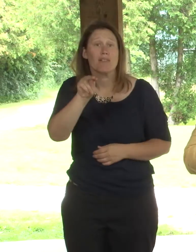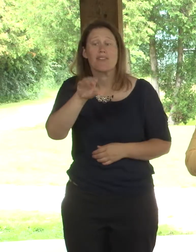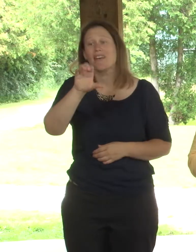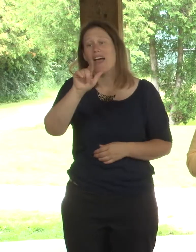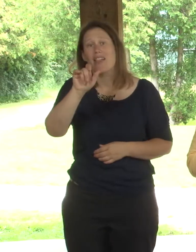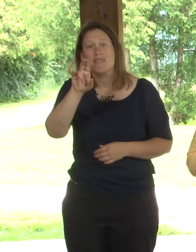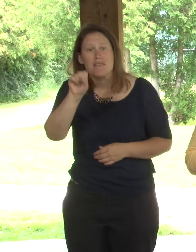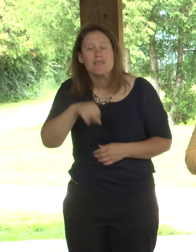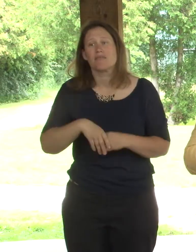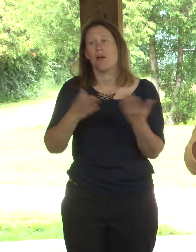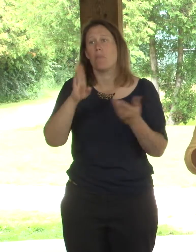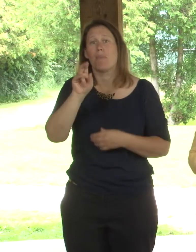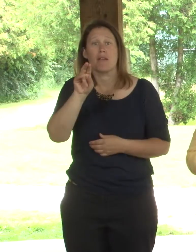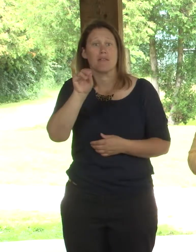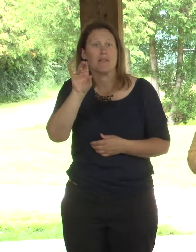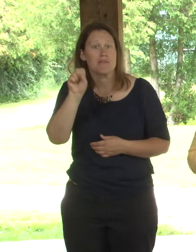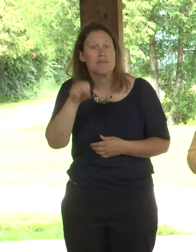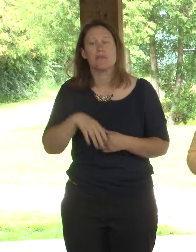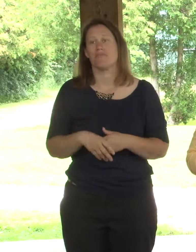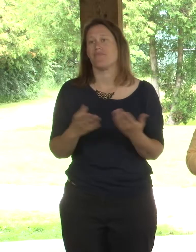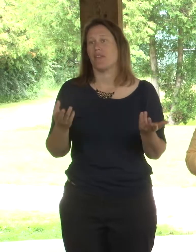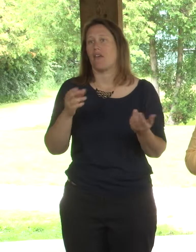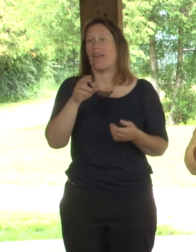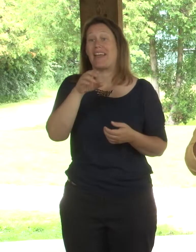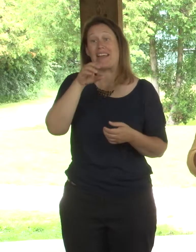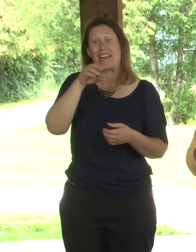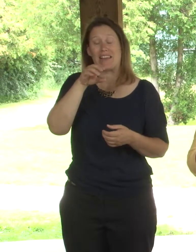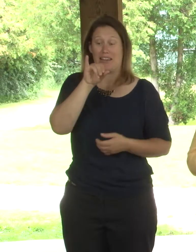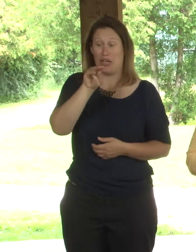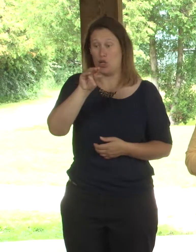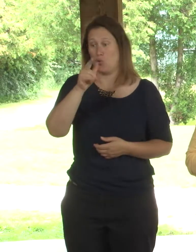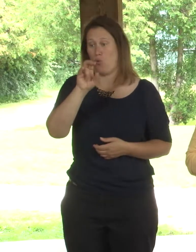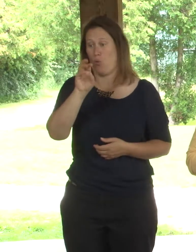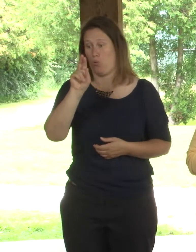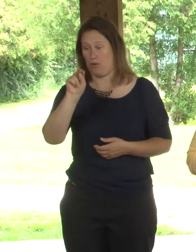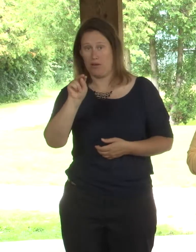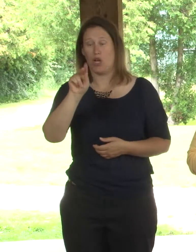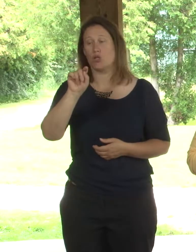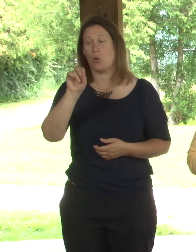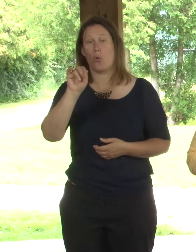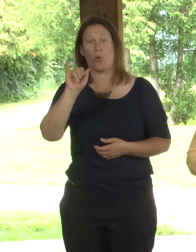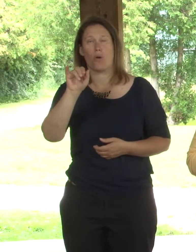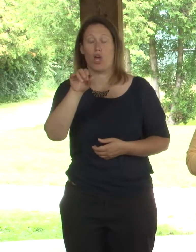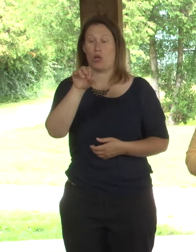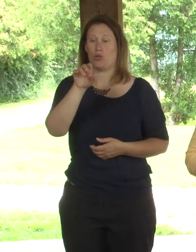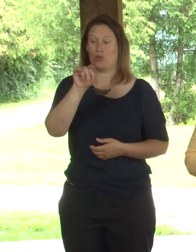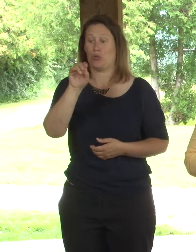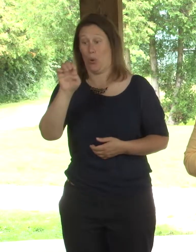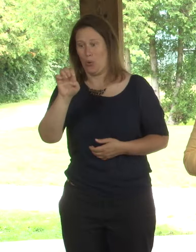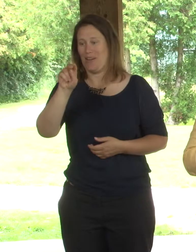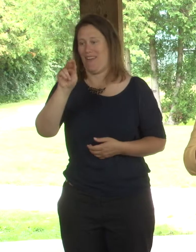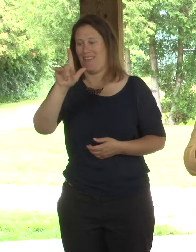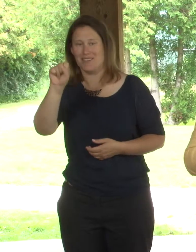calluses and bunions and ingrown toenails may not be a good practice for people to